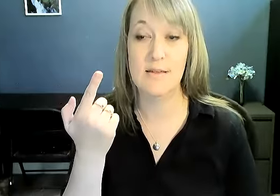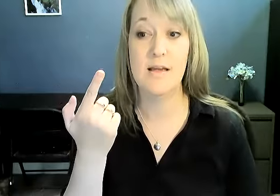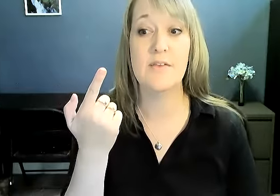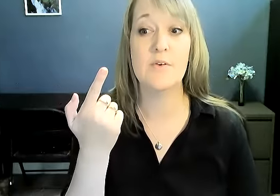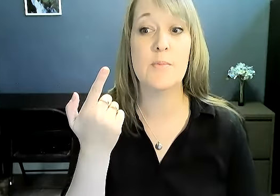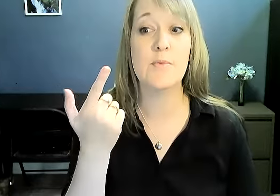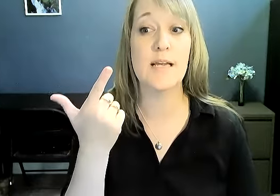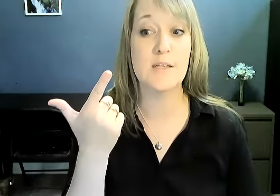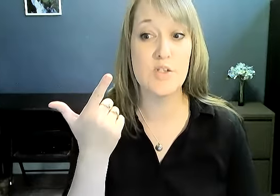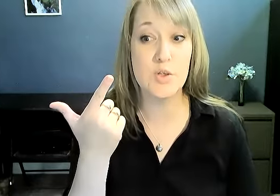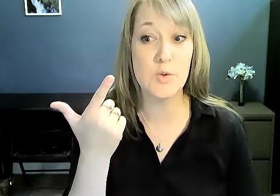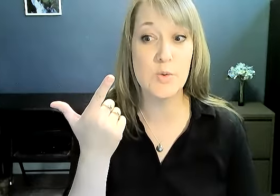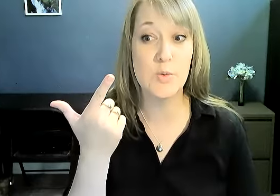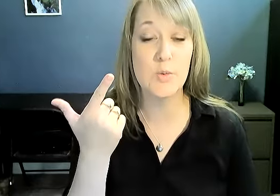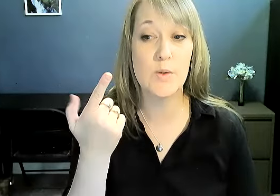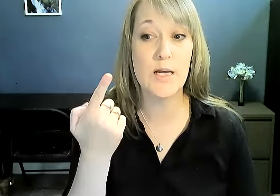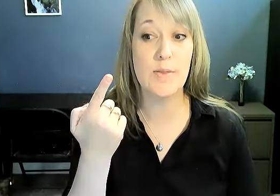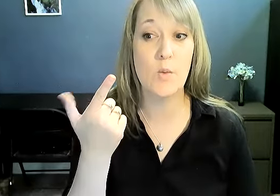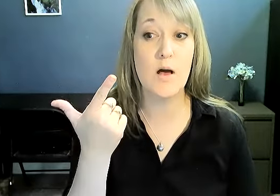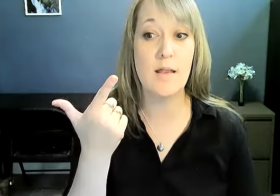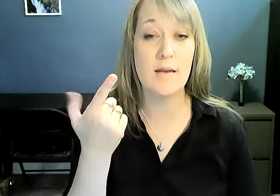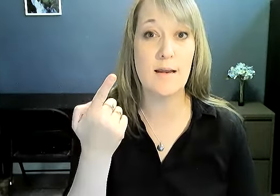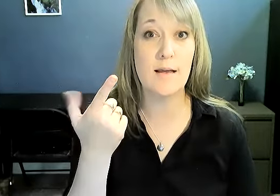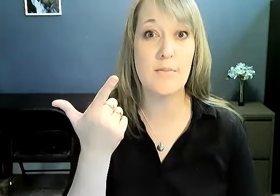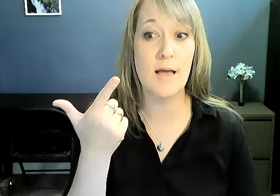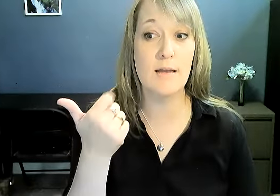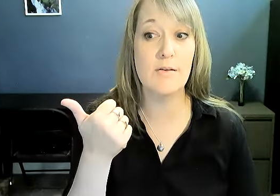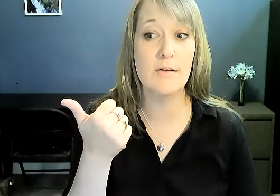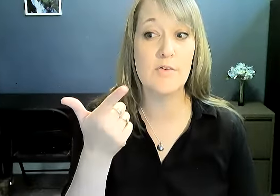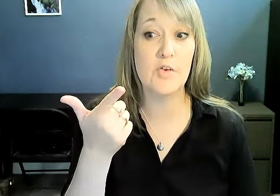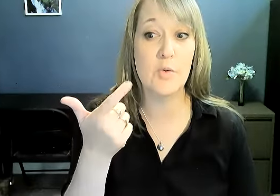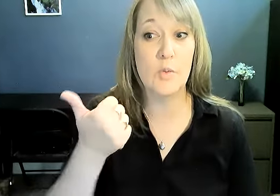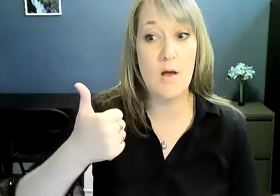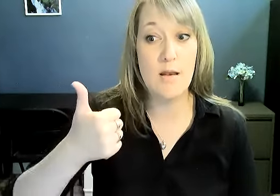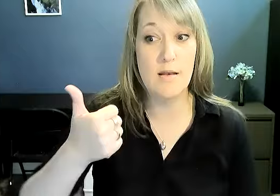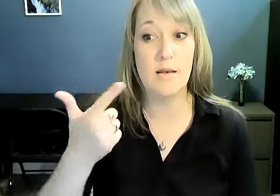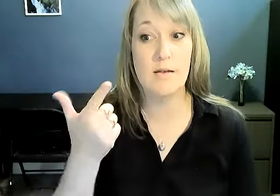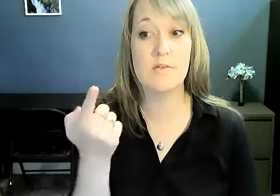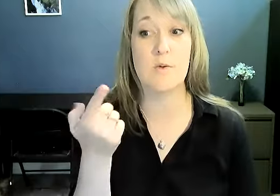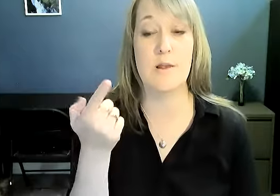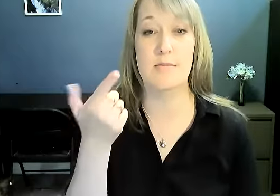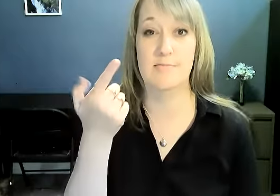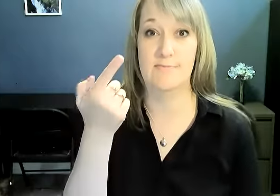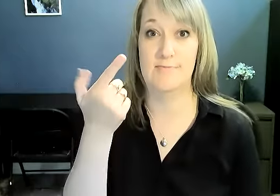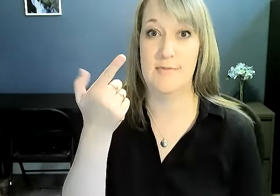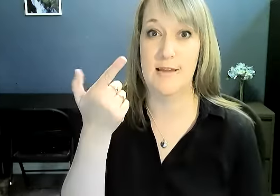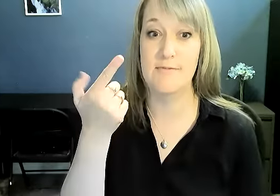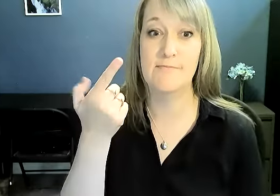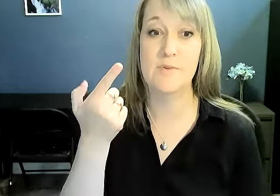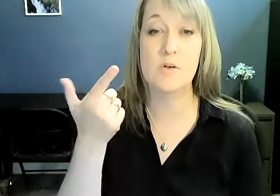And if you remember again, 2 and the 1 kind of combined, 2 and 1, 21. Okay, or a